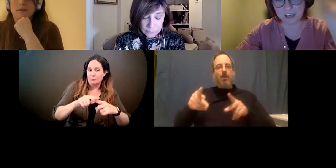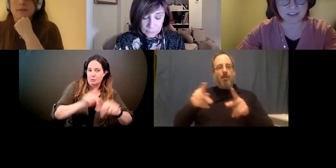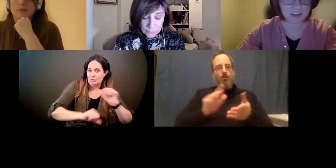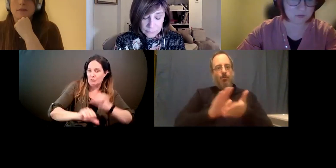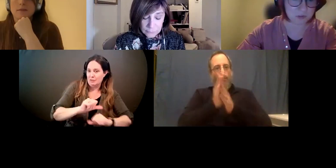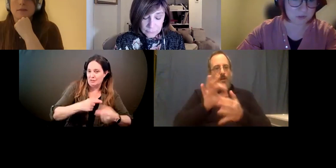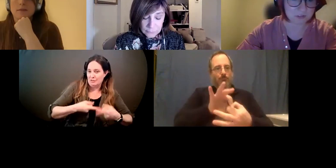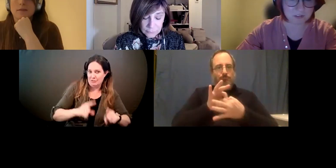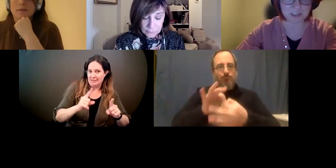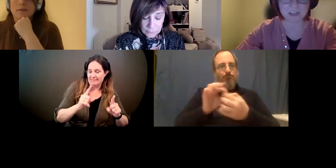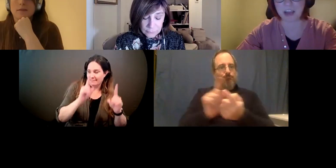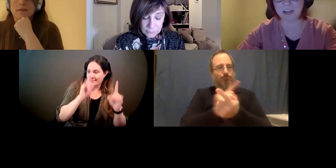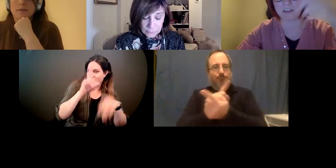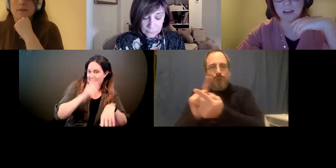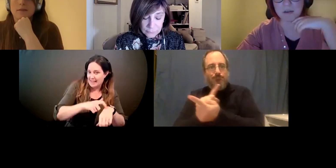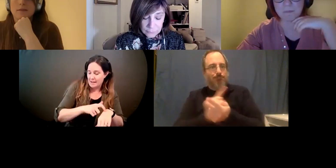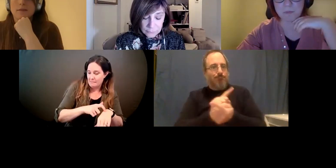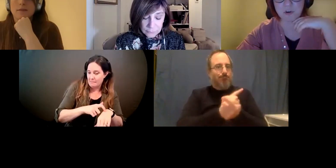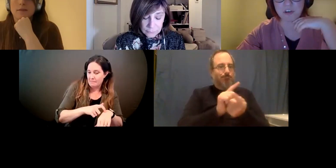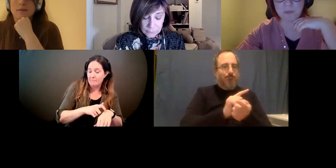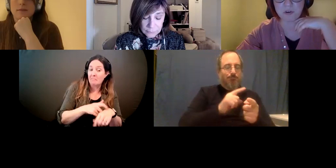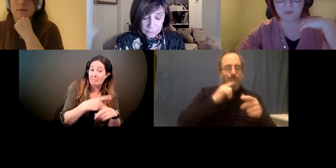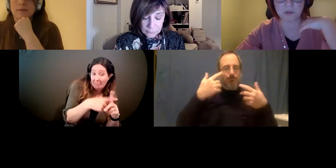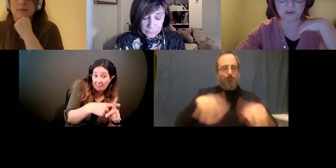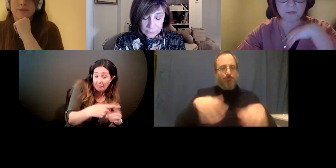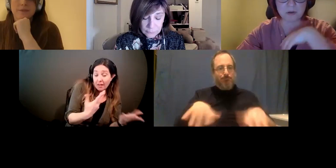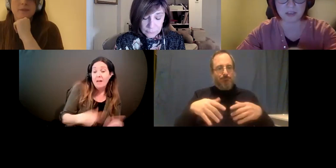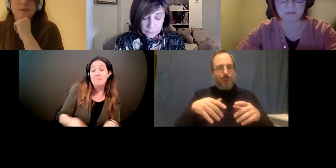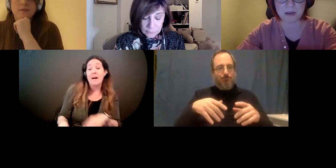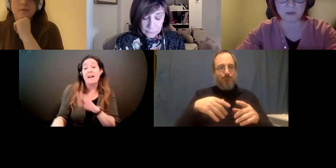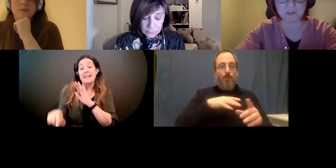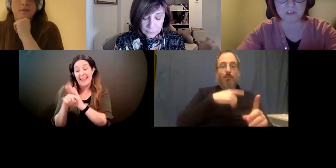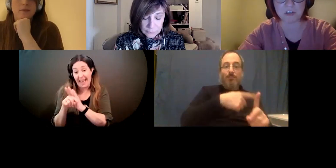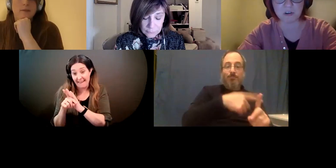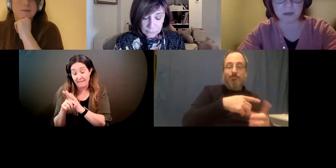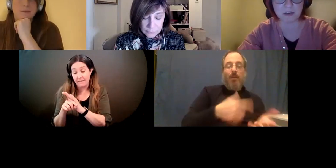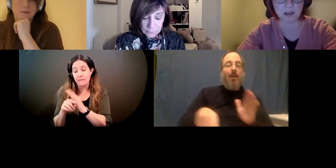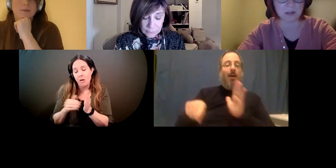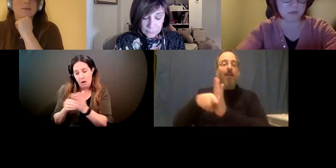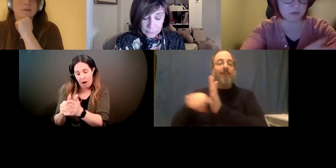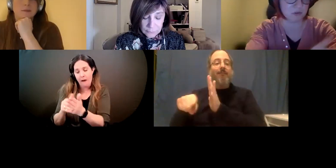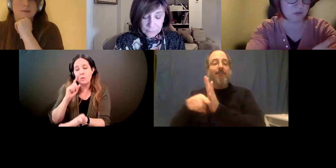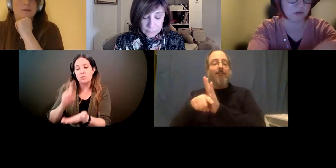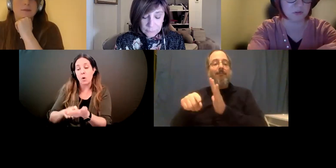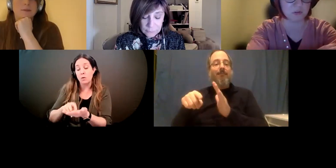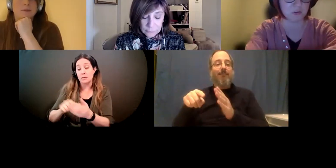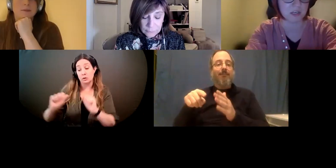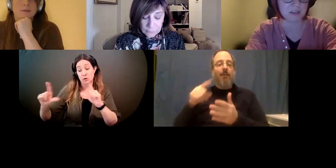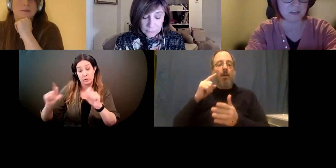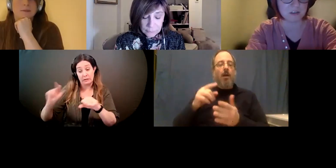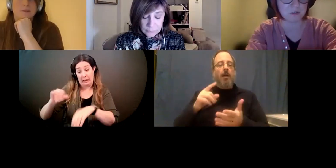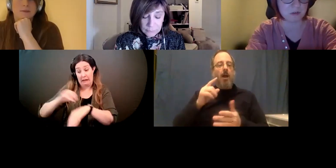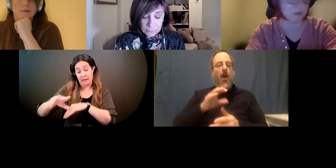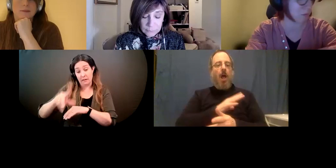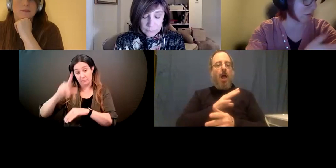On yet another view, on another hand, more and more we talk about the impact of screen on mental health, what you also